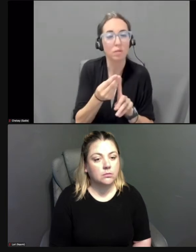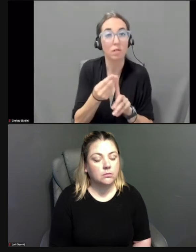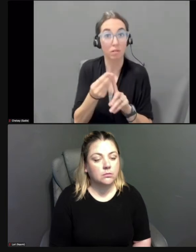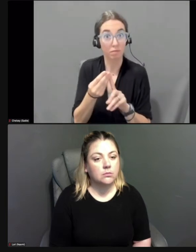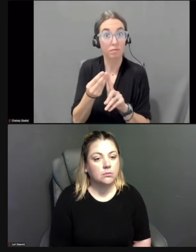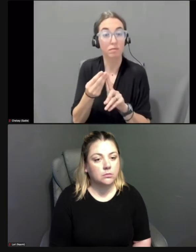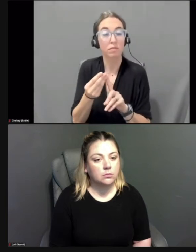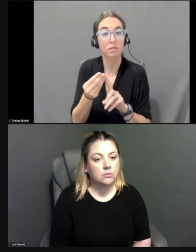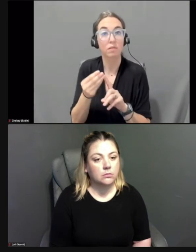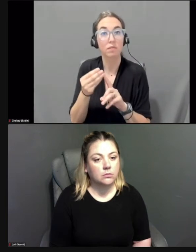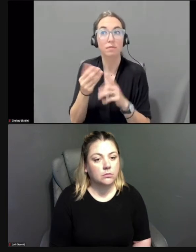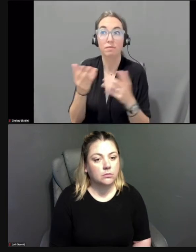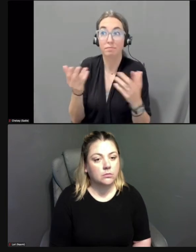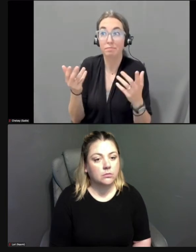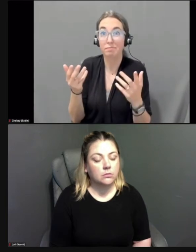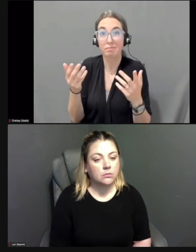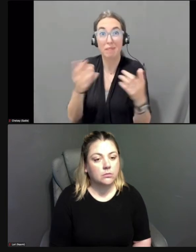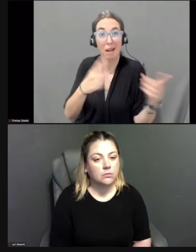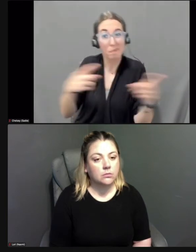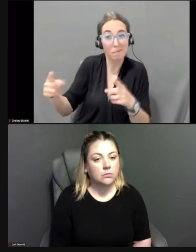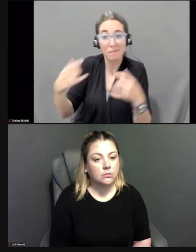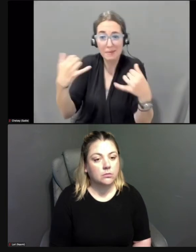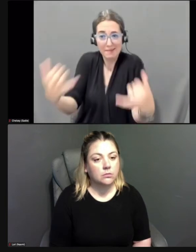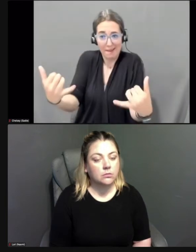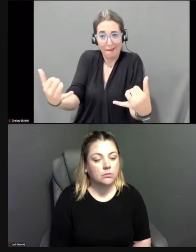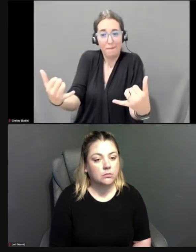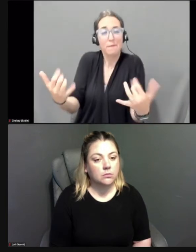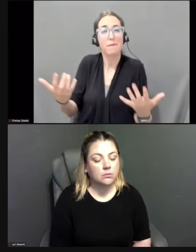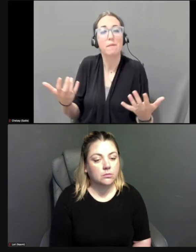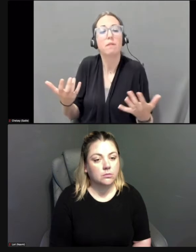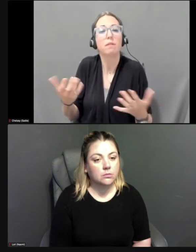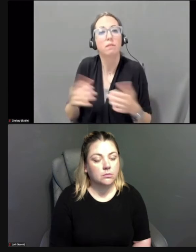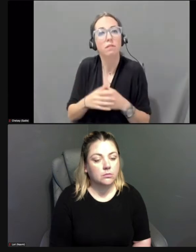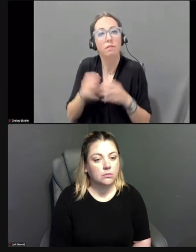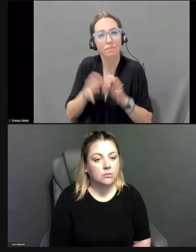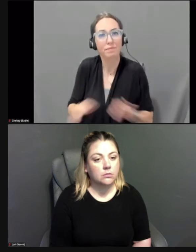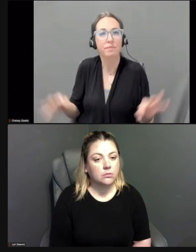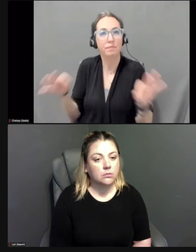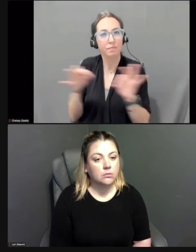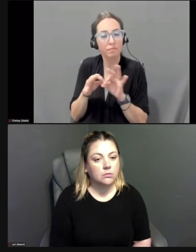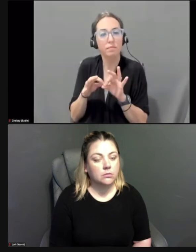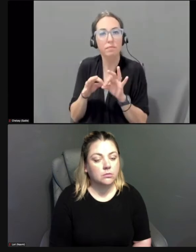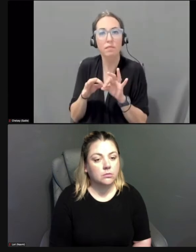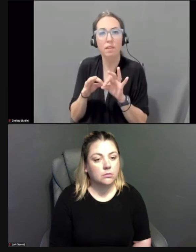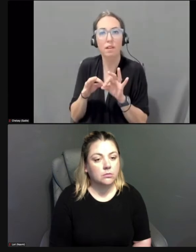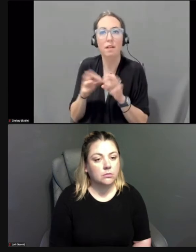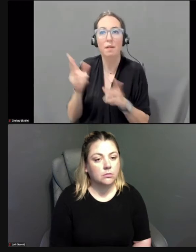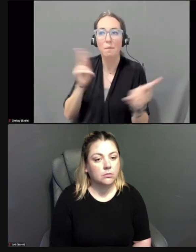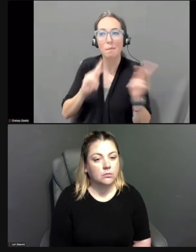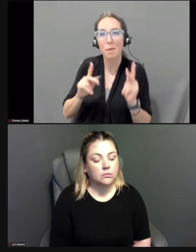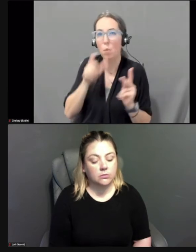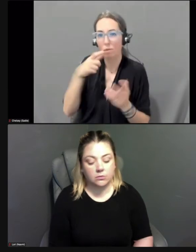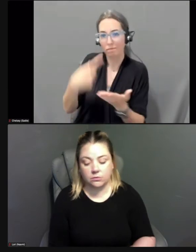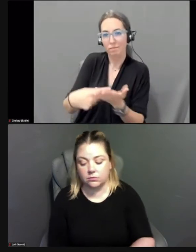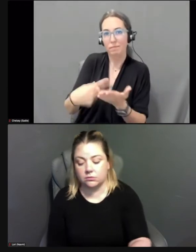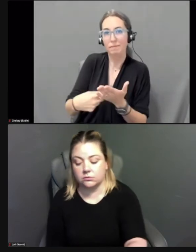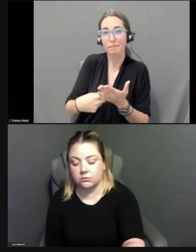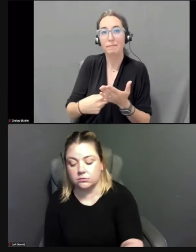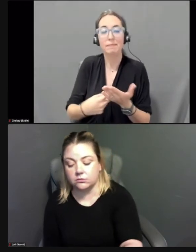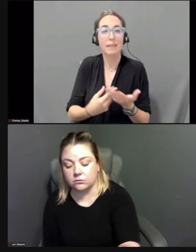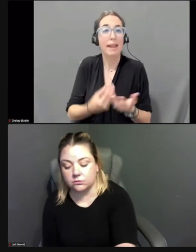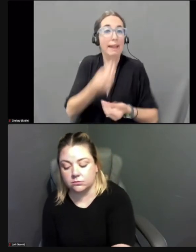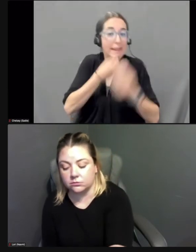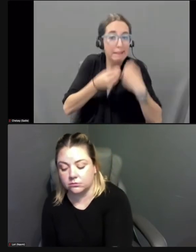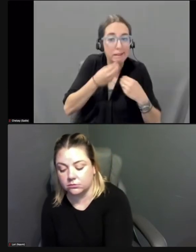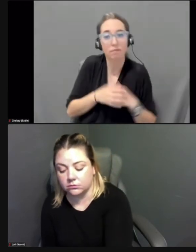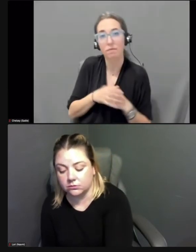And it's important for people to, especially people who are talking about things like eating and dieting and wellness and health and